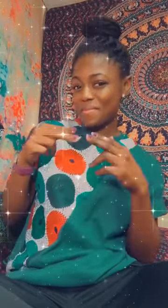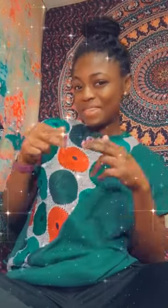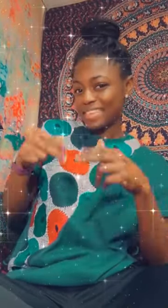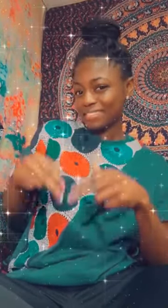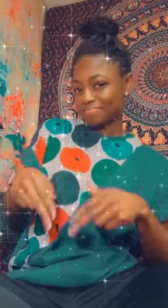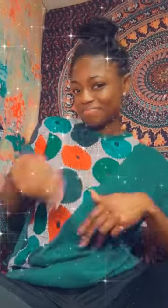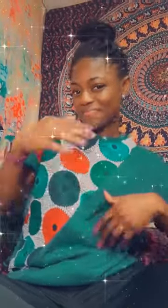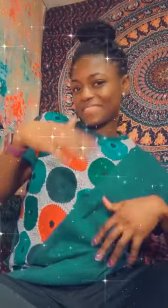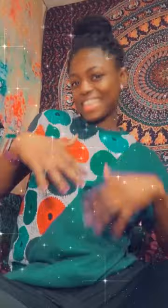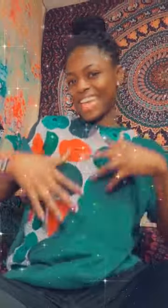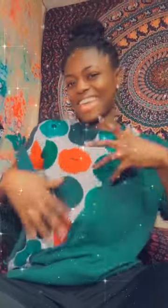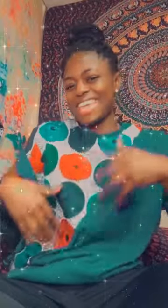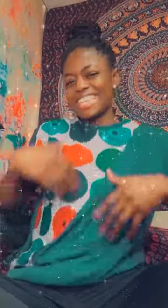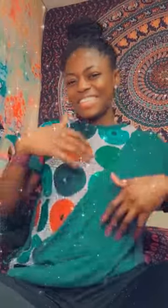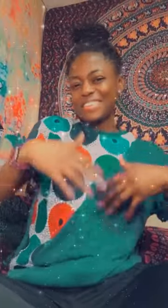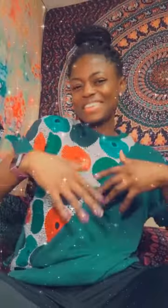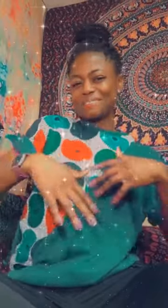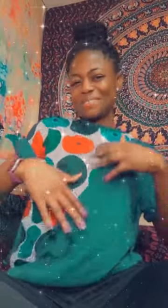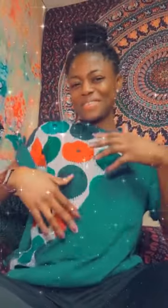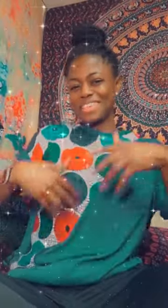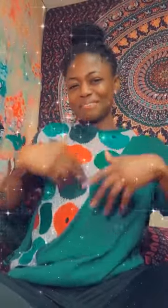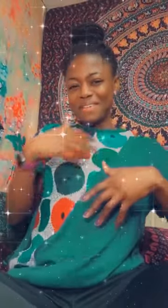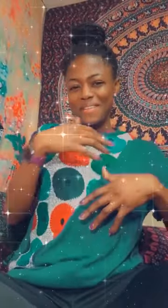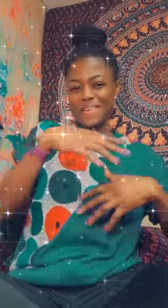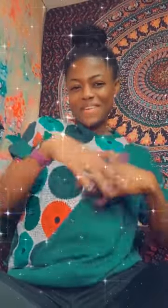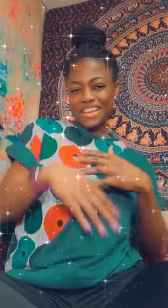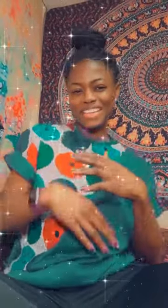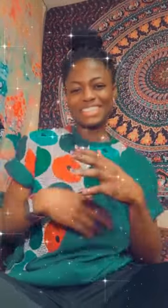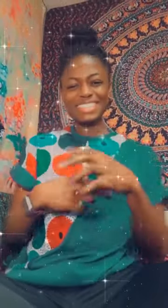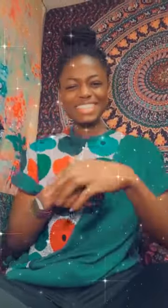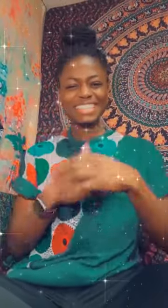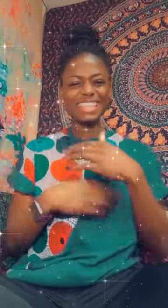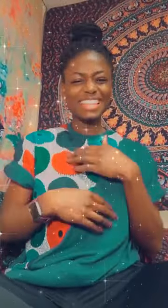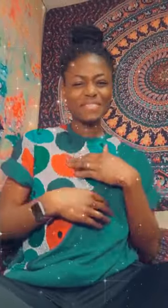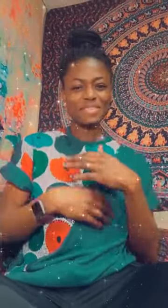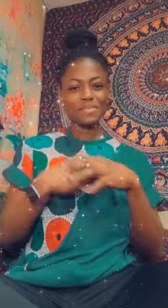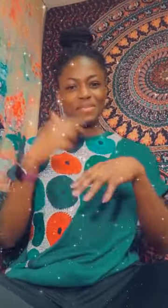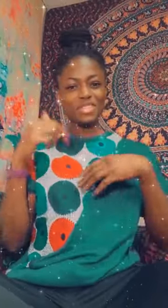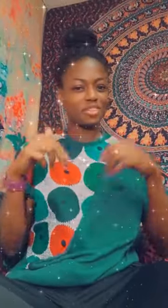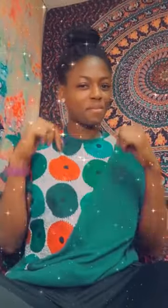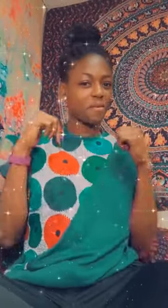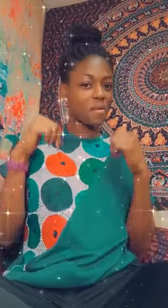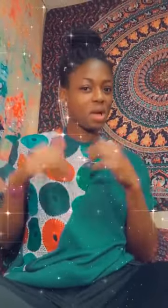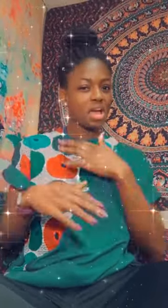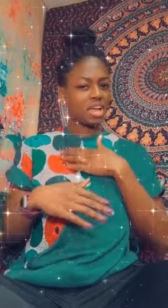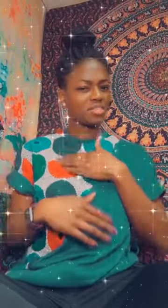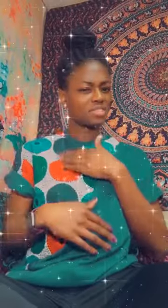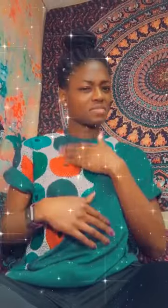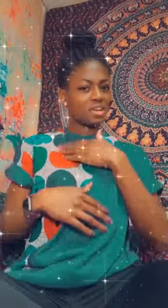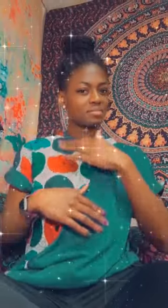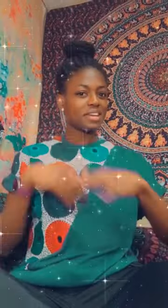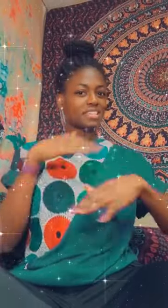beer. And then I cook in a cloak. It's only life to be rich, your poor. The giving up glass, my